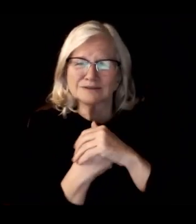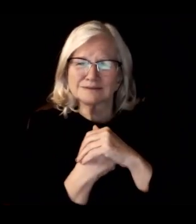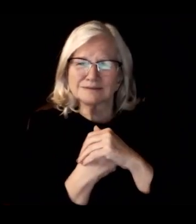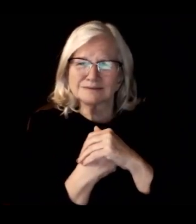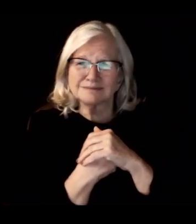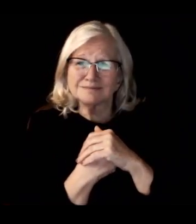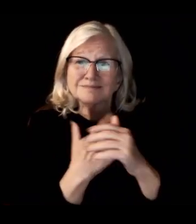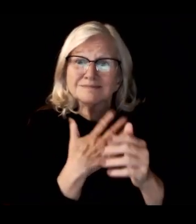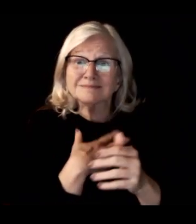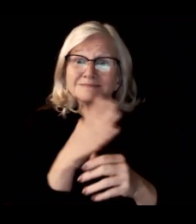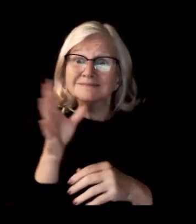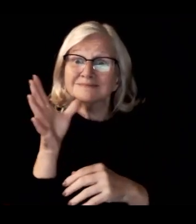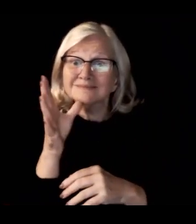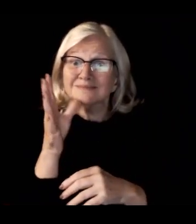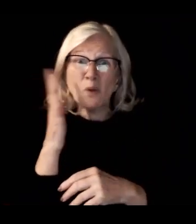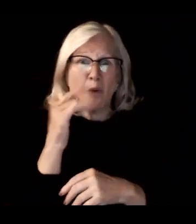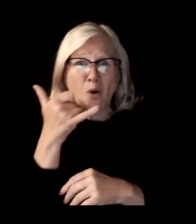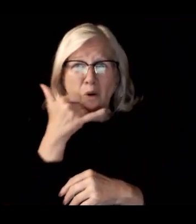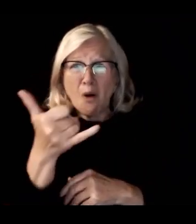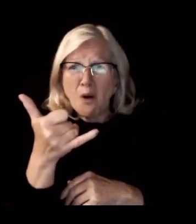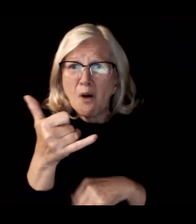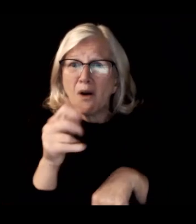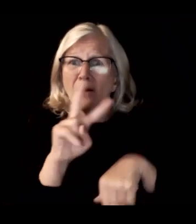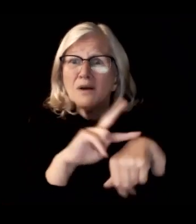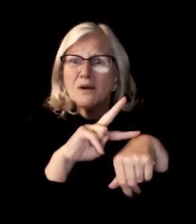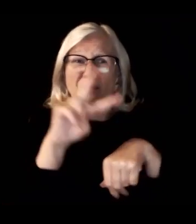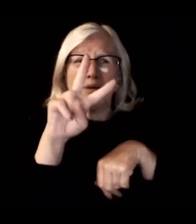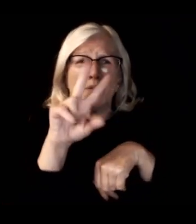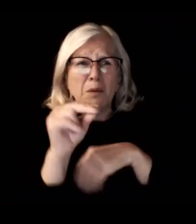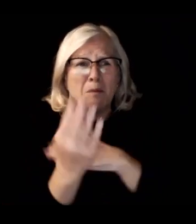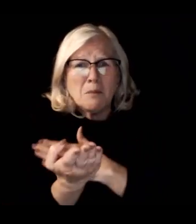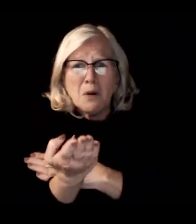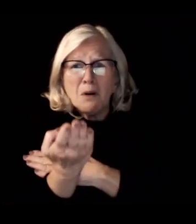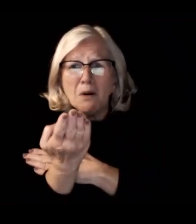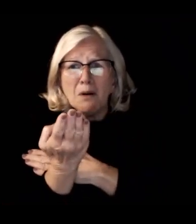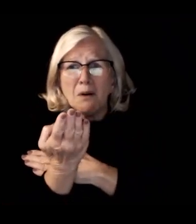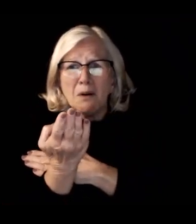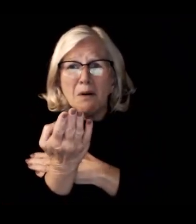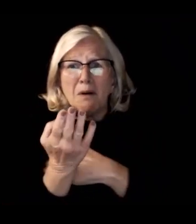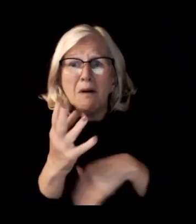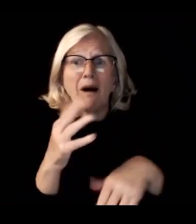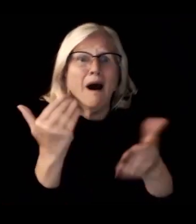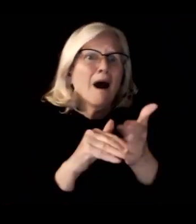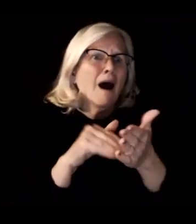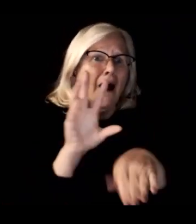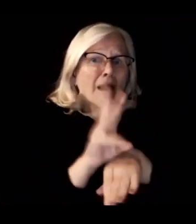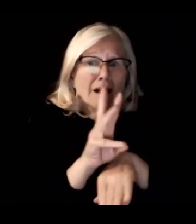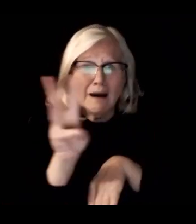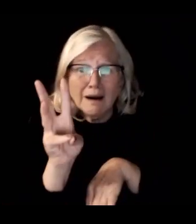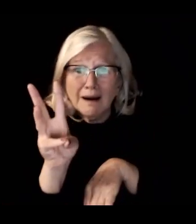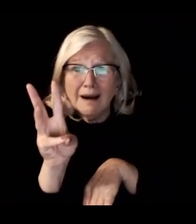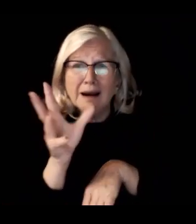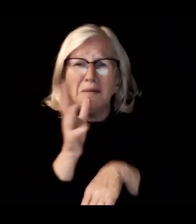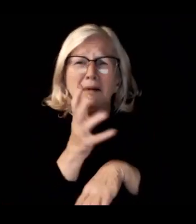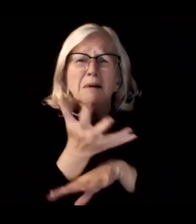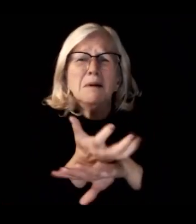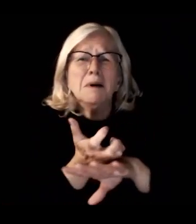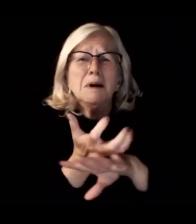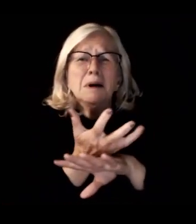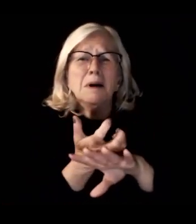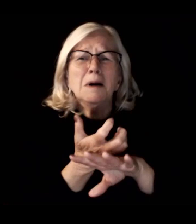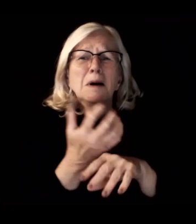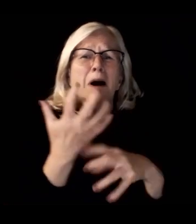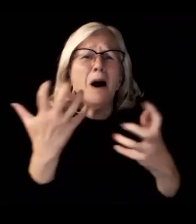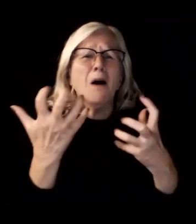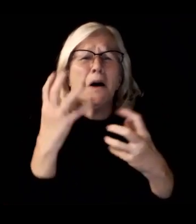2:30 or 6 a.m. in the morning. She'd say, "Come and get me. I want to go home. And this had